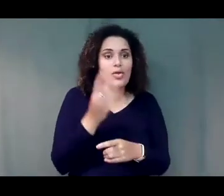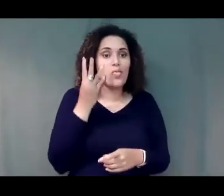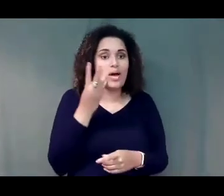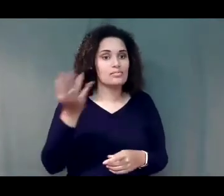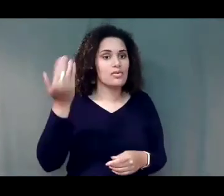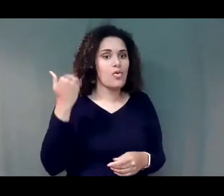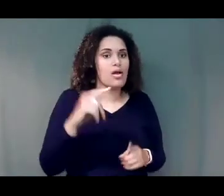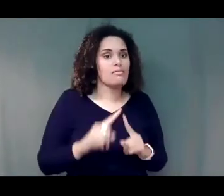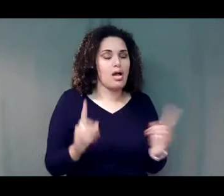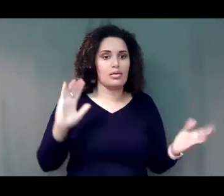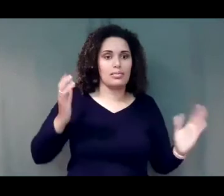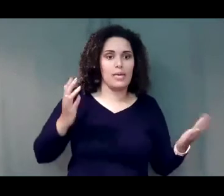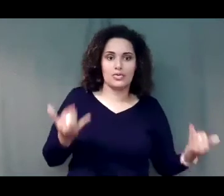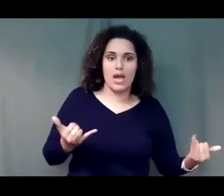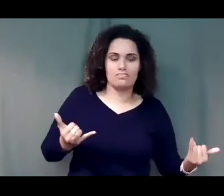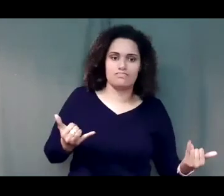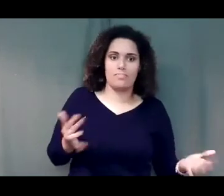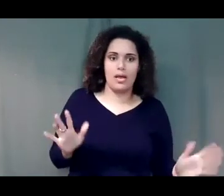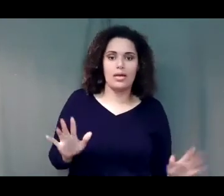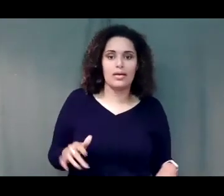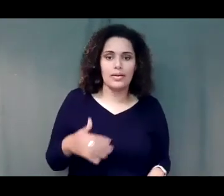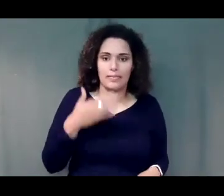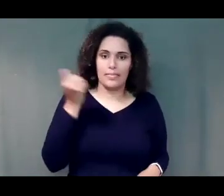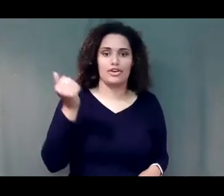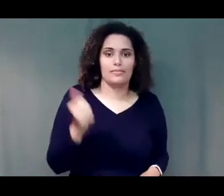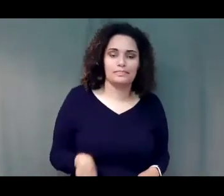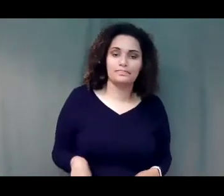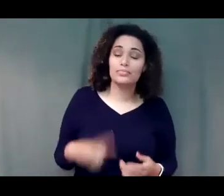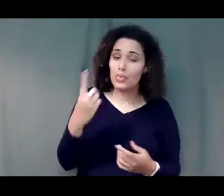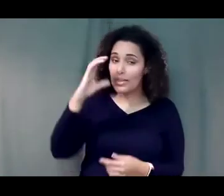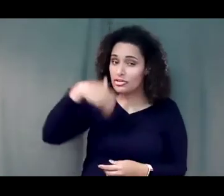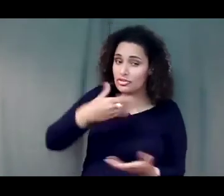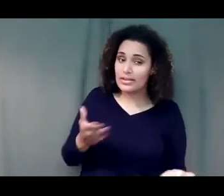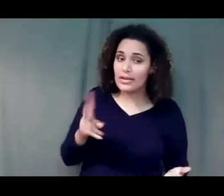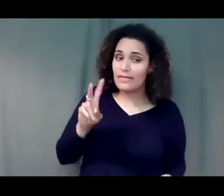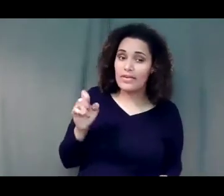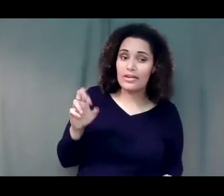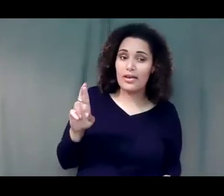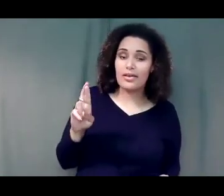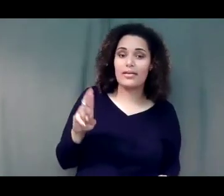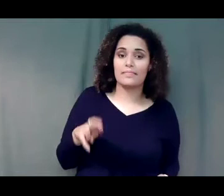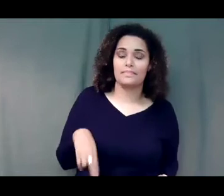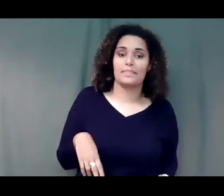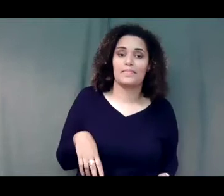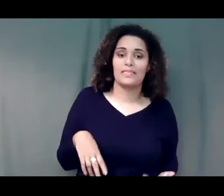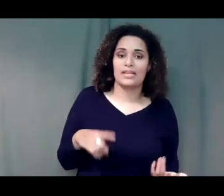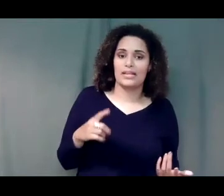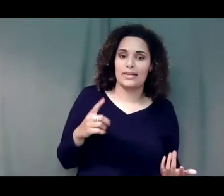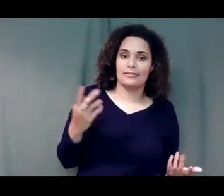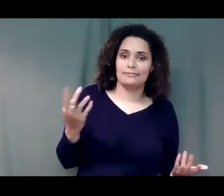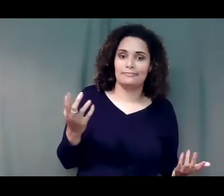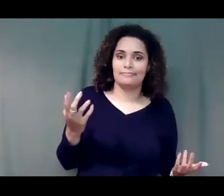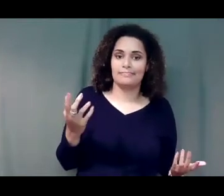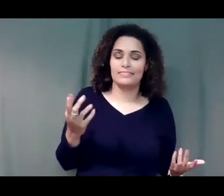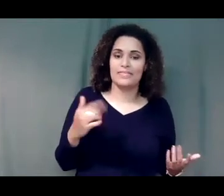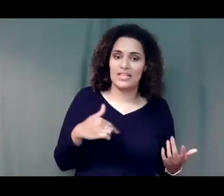ones we're making now when we've started to correct the problem. Well, one of the strange things about Viognier is it tends to have this kind of be